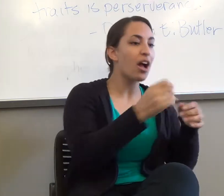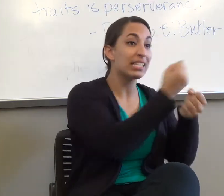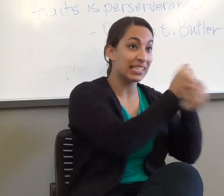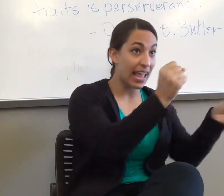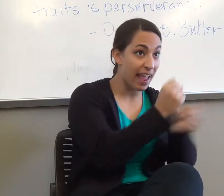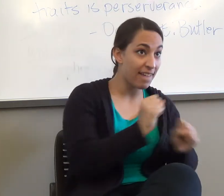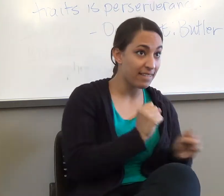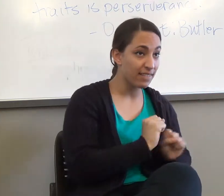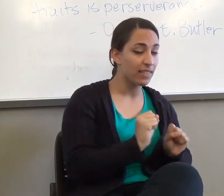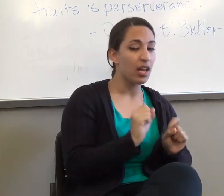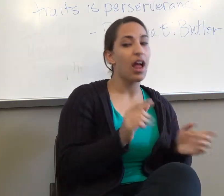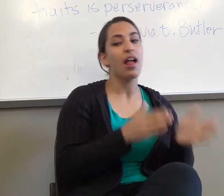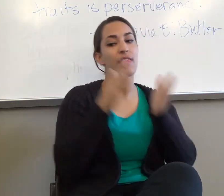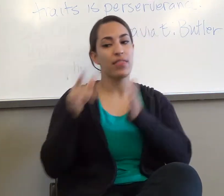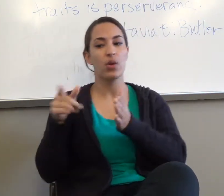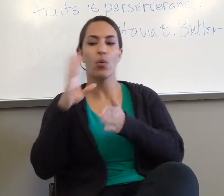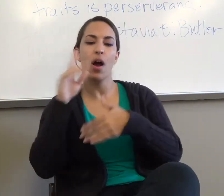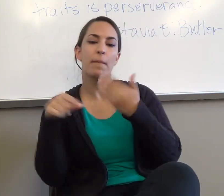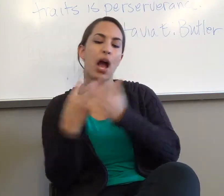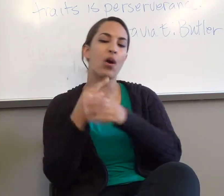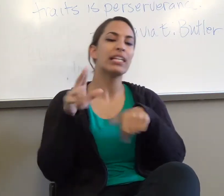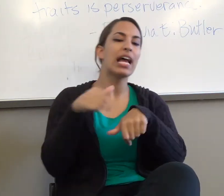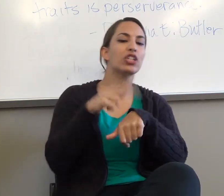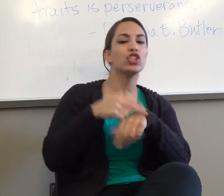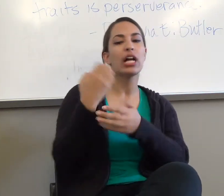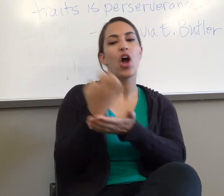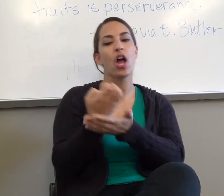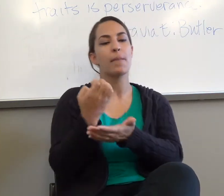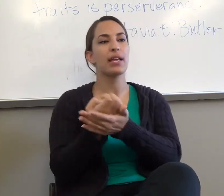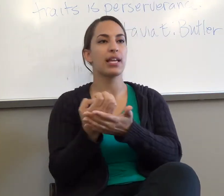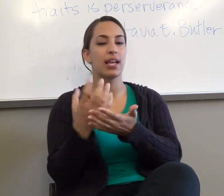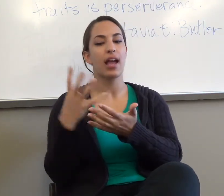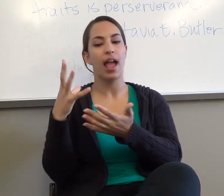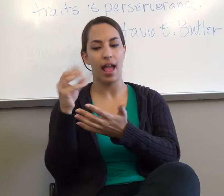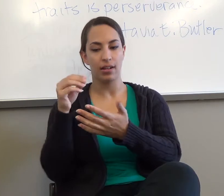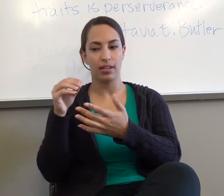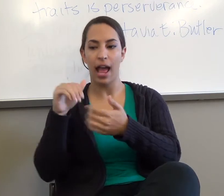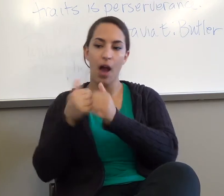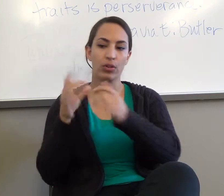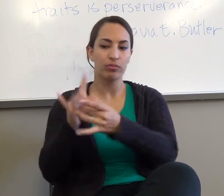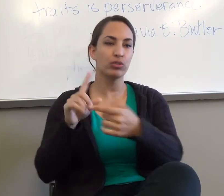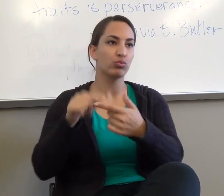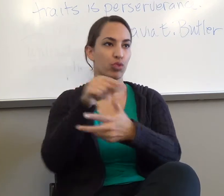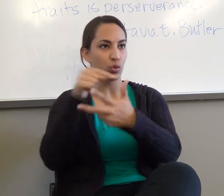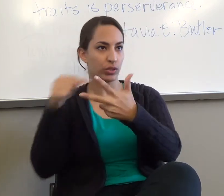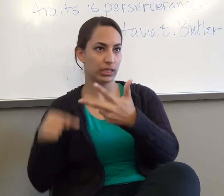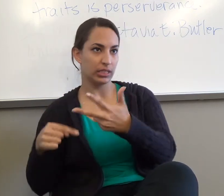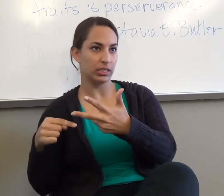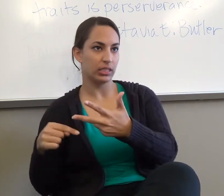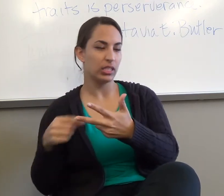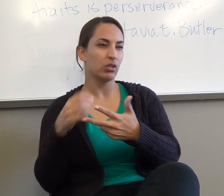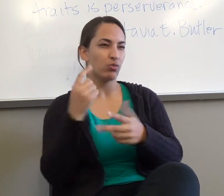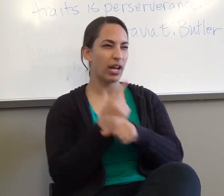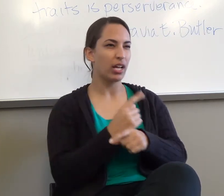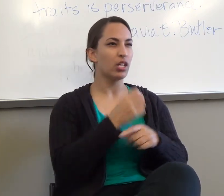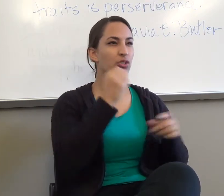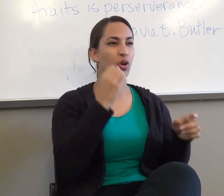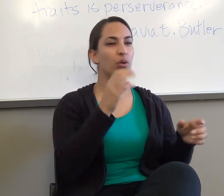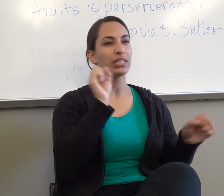about the national economy and all three things. Does that make sense? So you can see where this is going to be a huge,